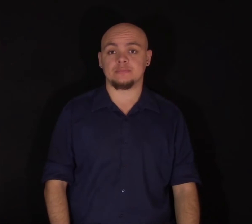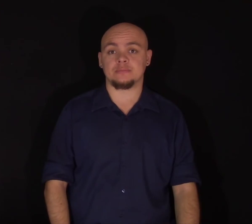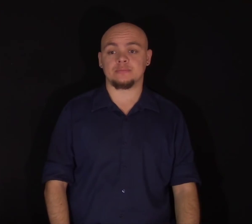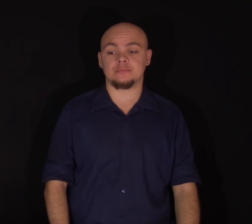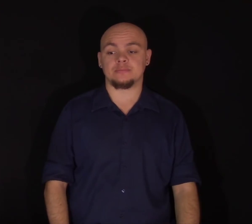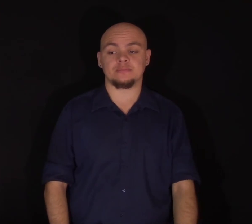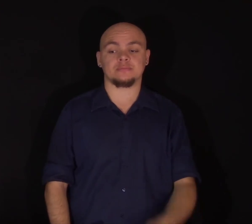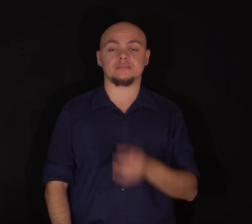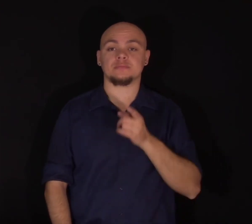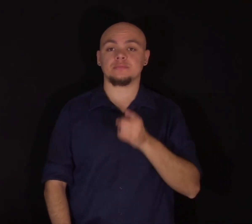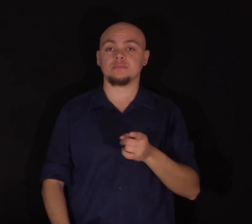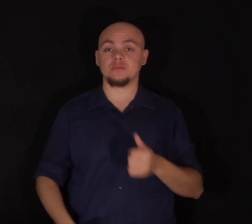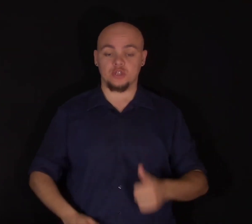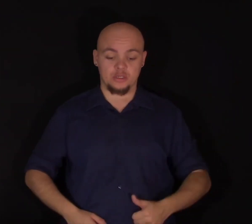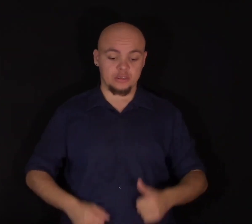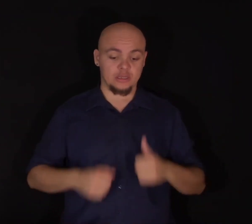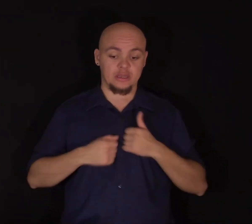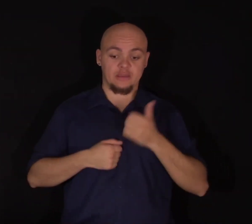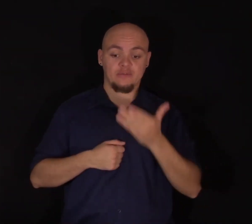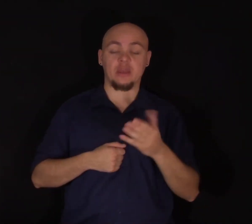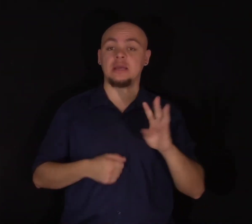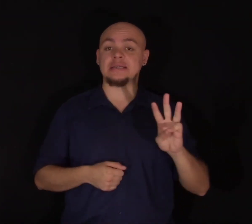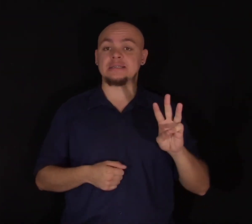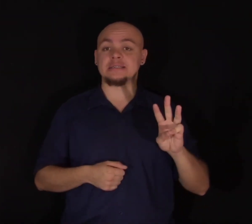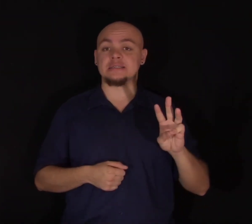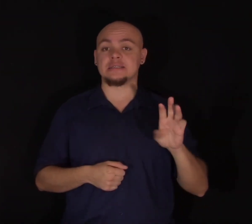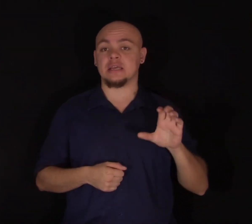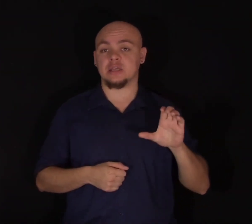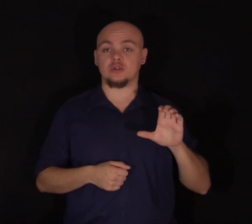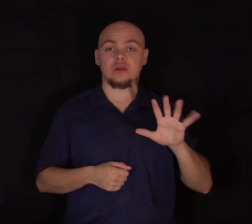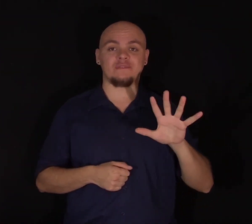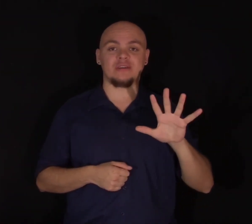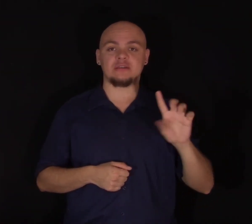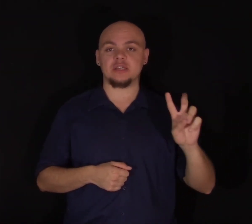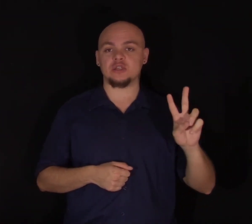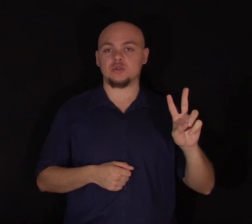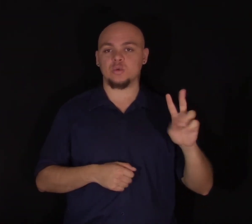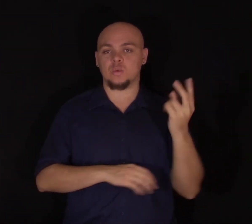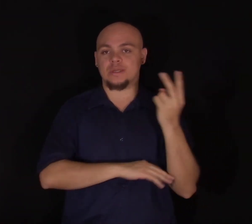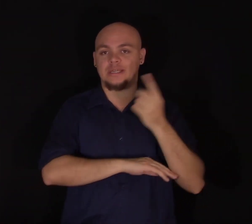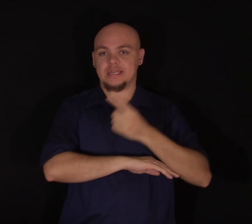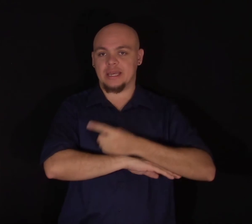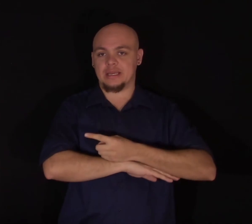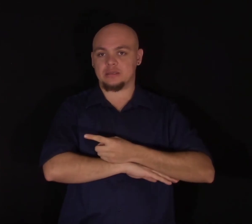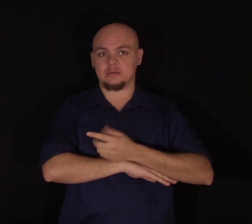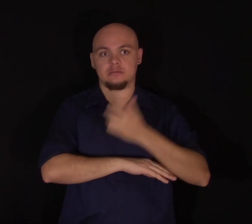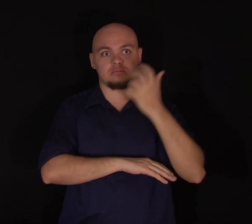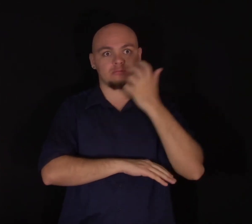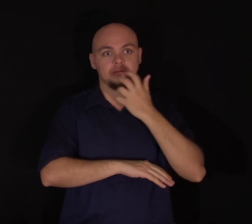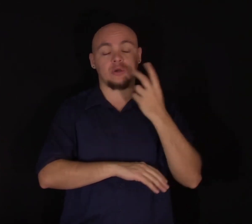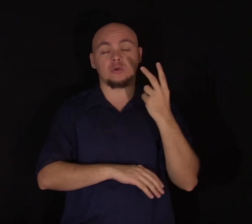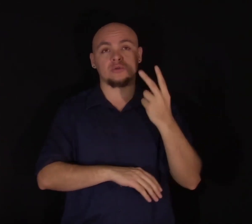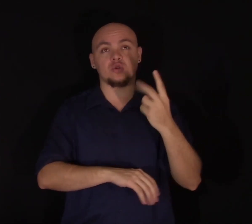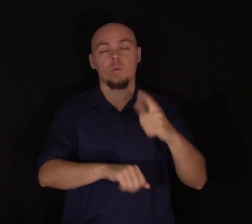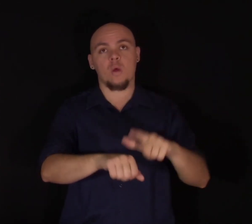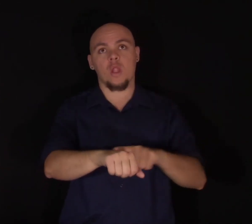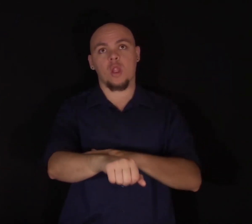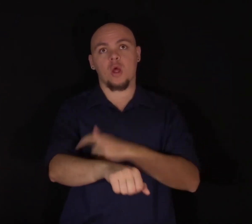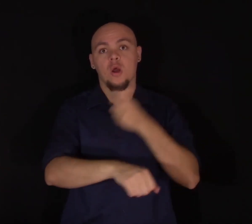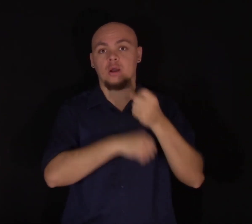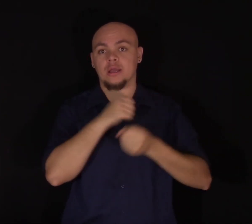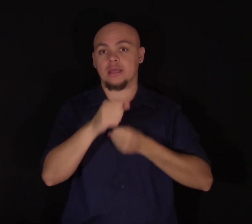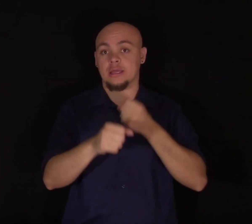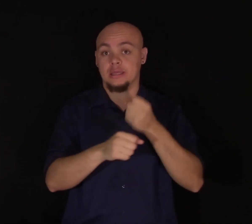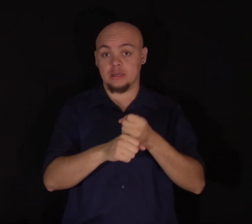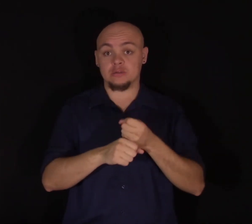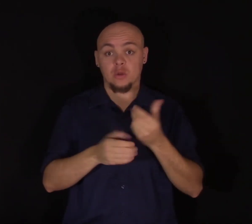She was in residential treatment for 652 days, nearly 2 long years. But while she was